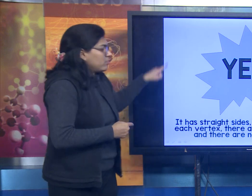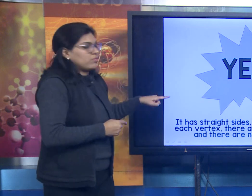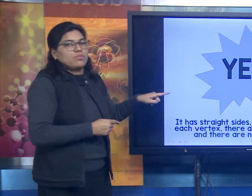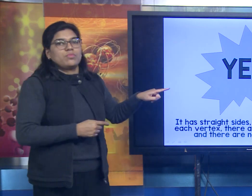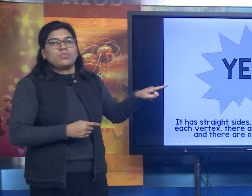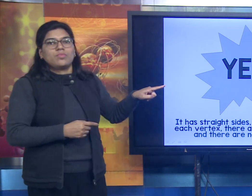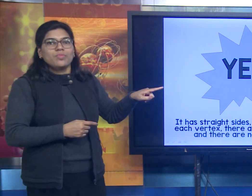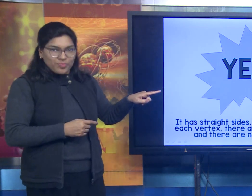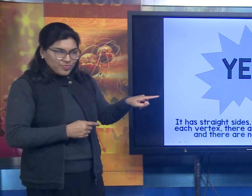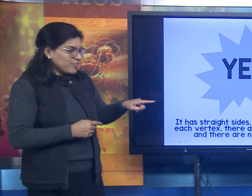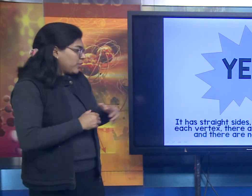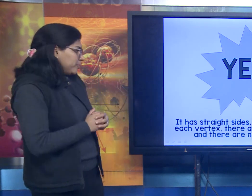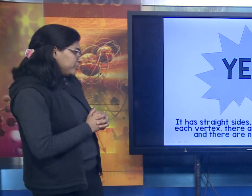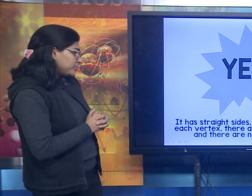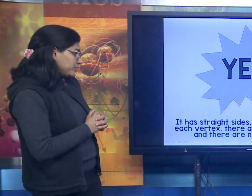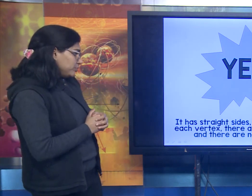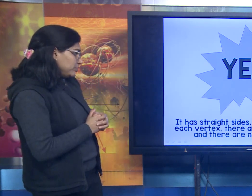gaps or spaces.